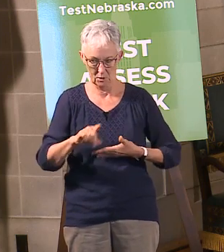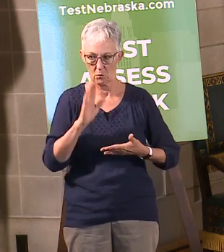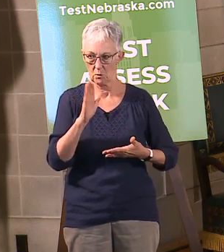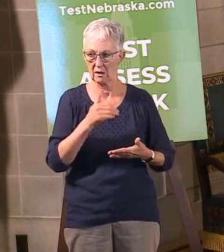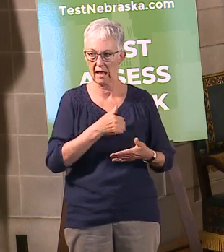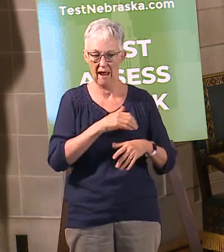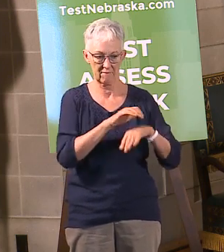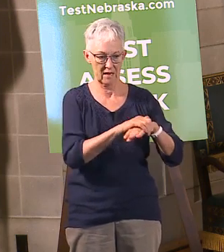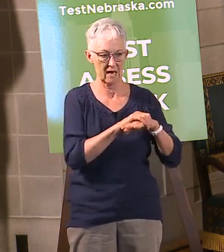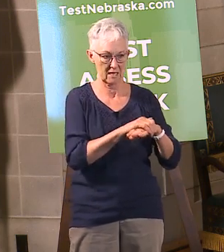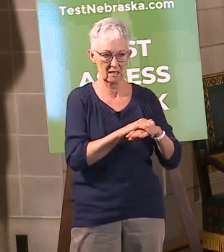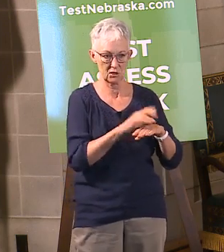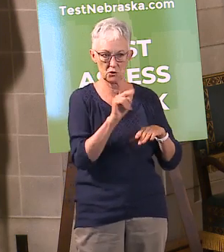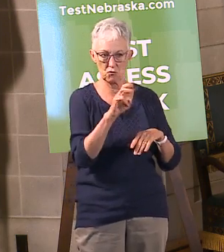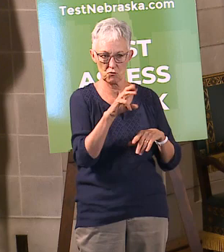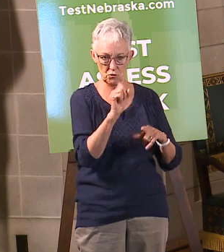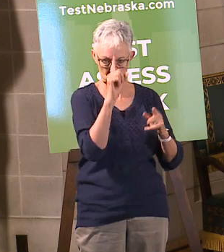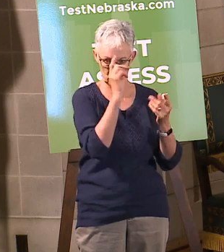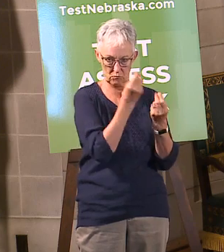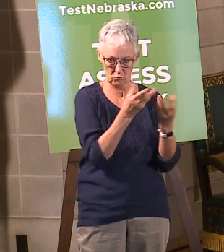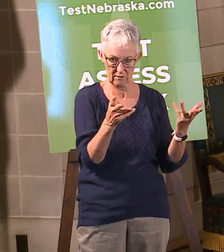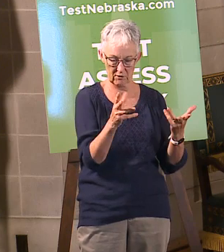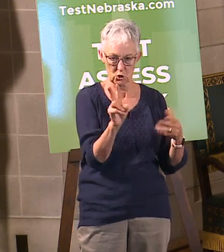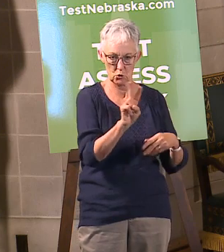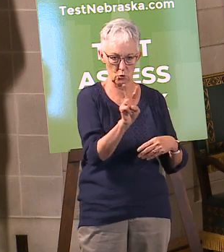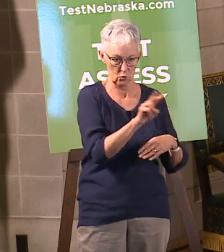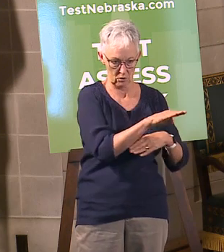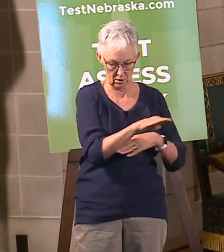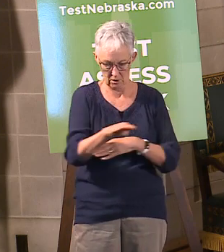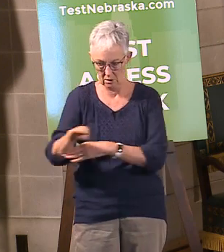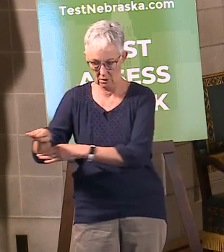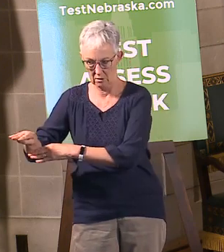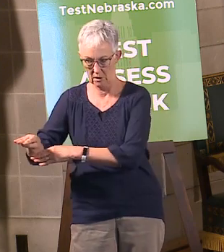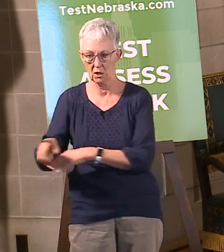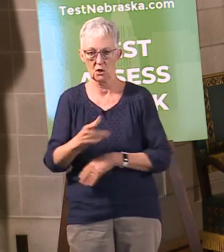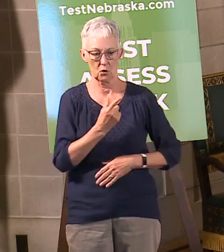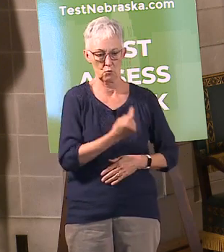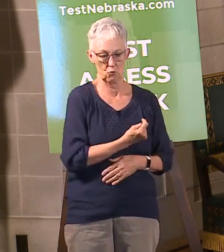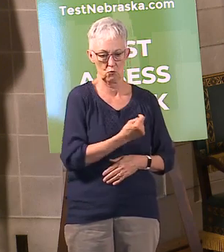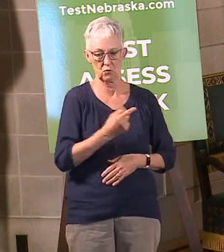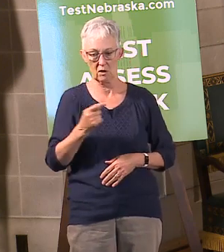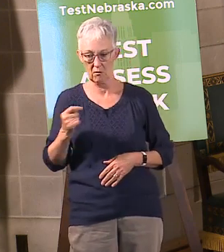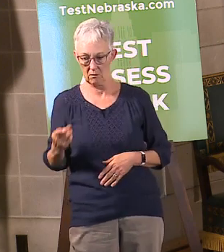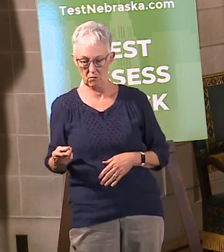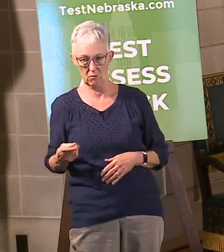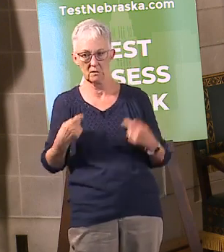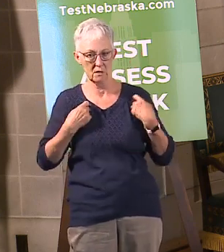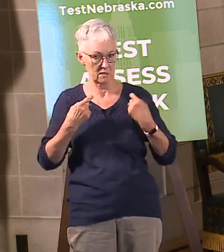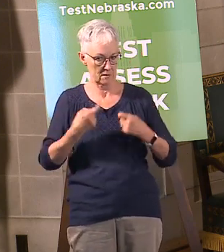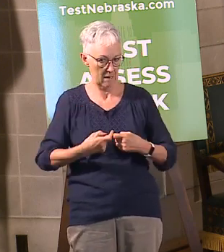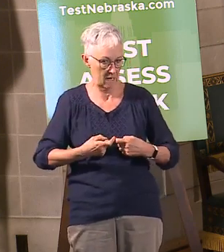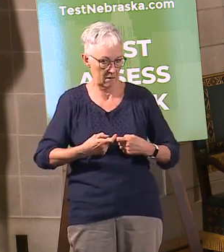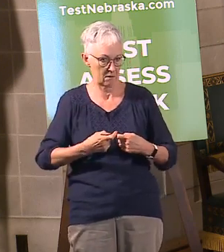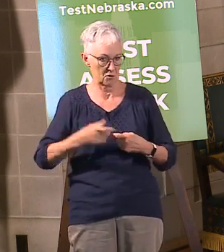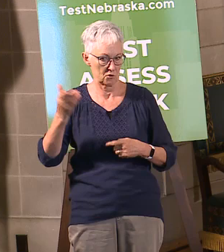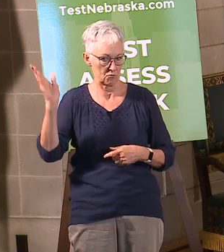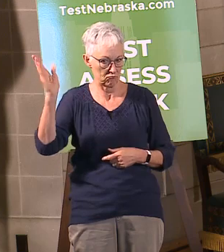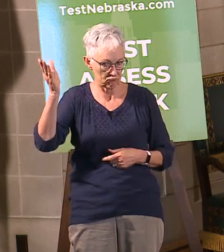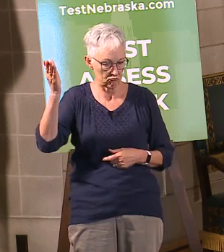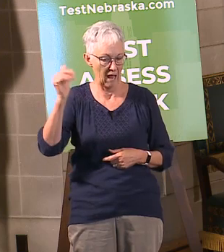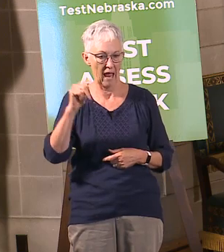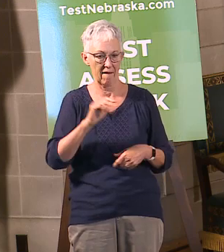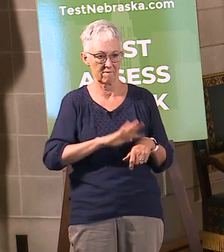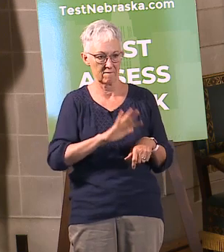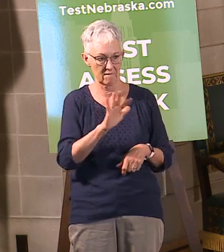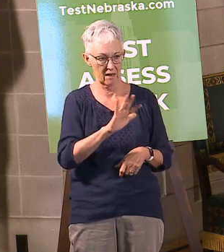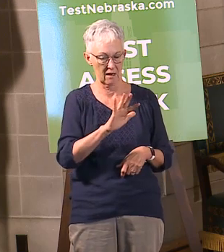Time, Spanish language briefings at 5 p.m. Central Time on Tuesday and Thursday, and then we'll be on NET again, 8:30